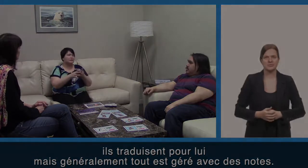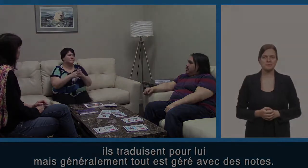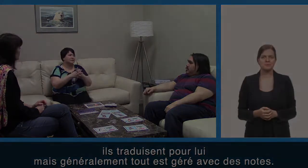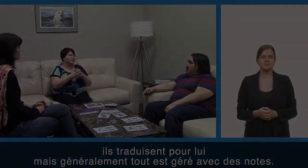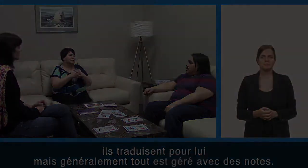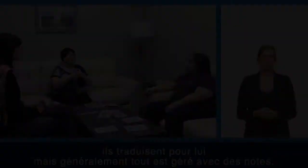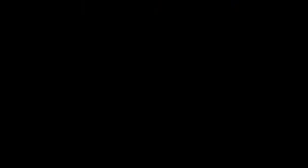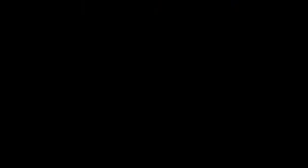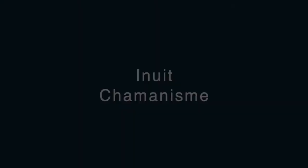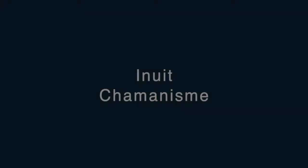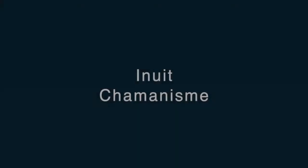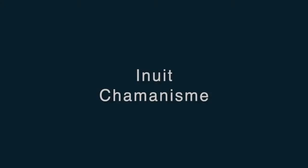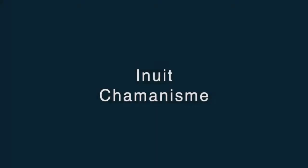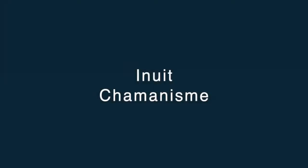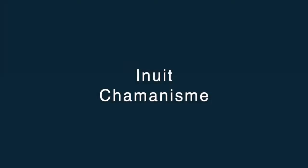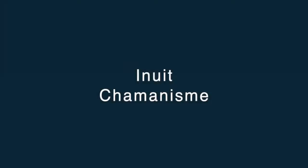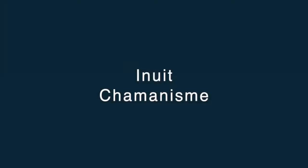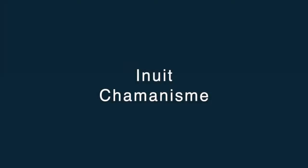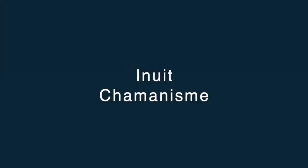by notes.